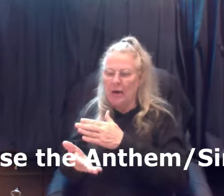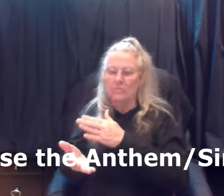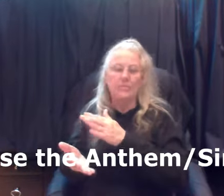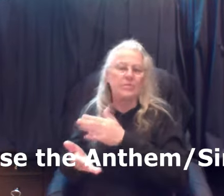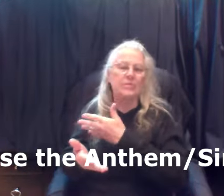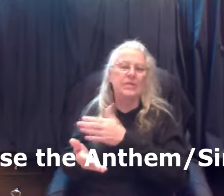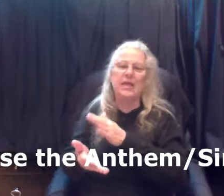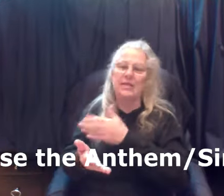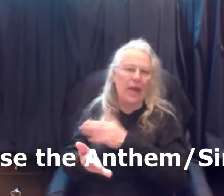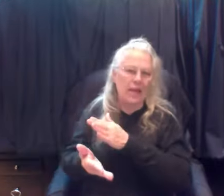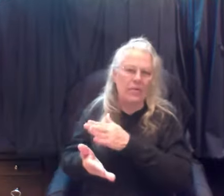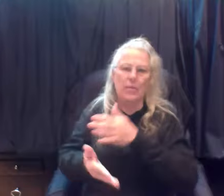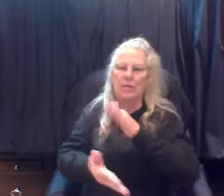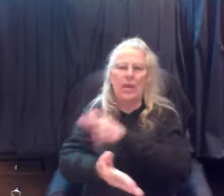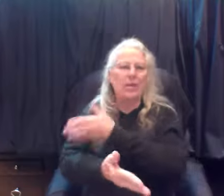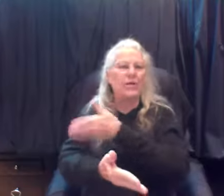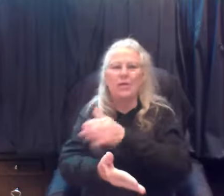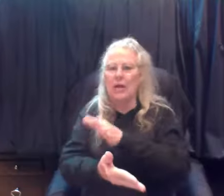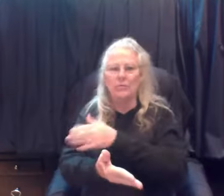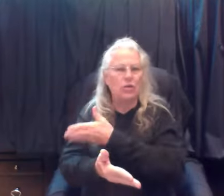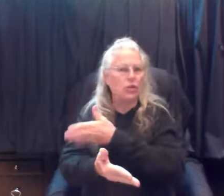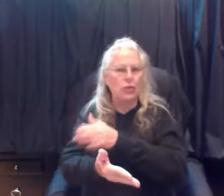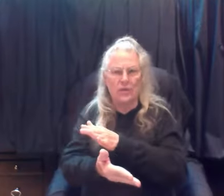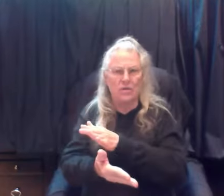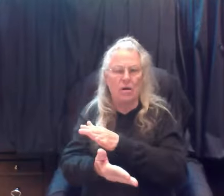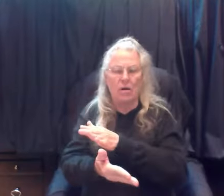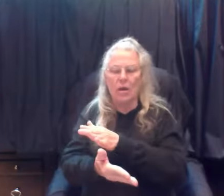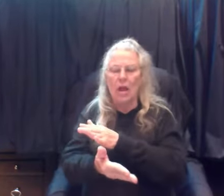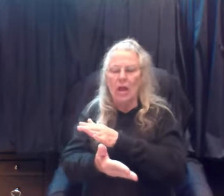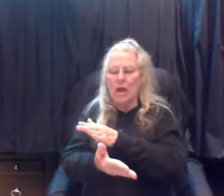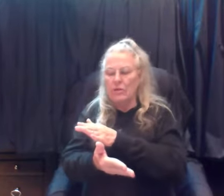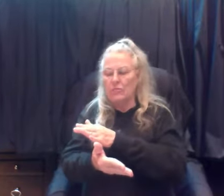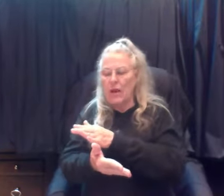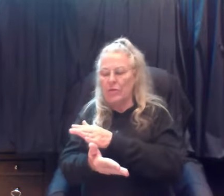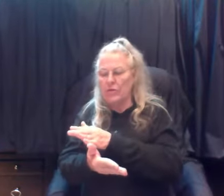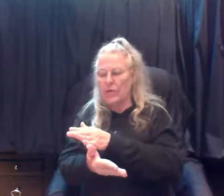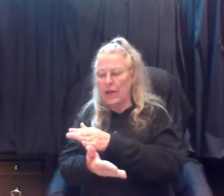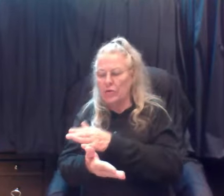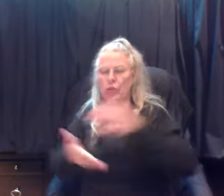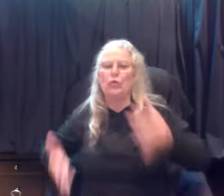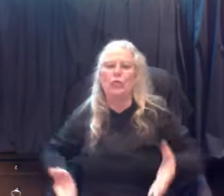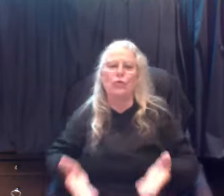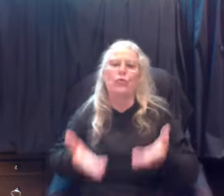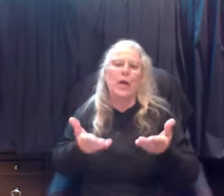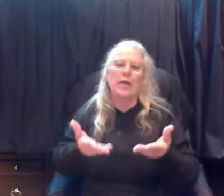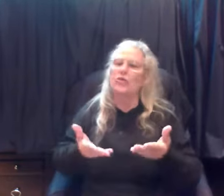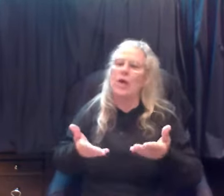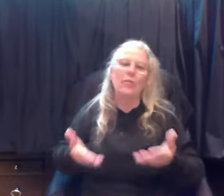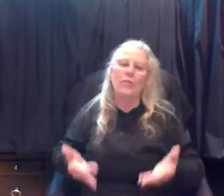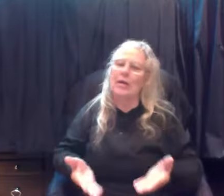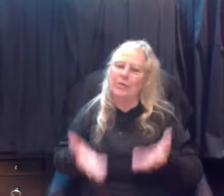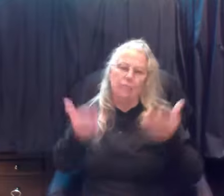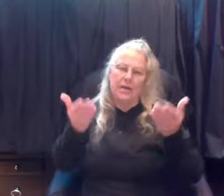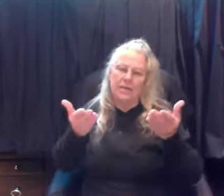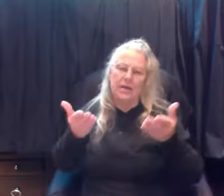Sing is anthem. And there I'm just doing a song. Rather than to raise. You're not really raising it